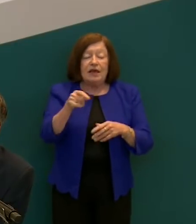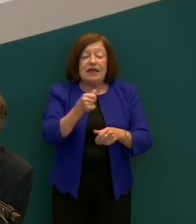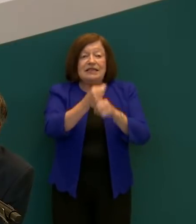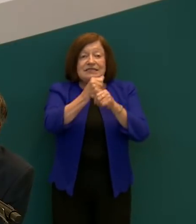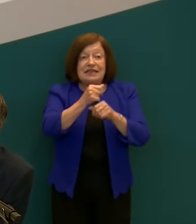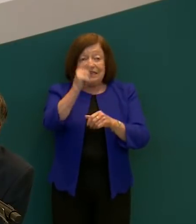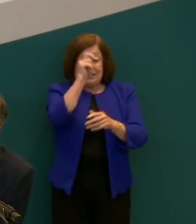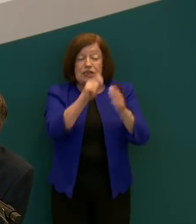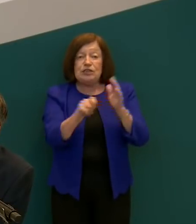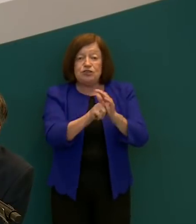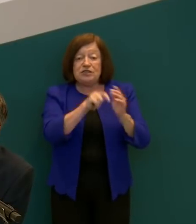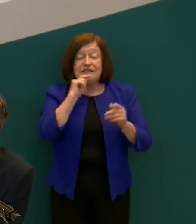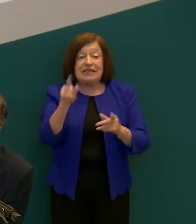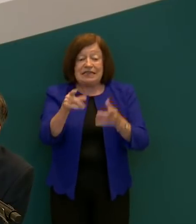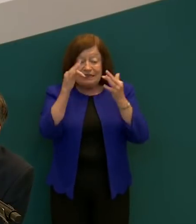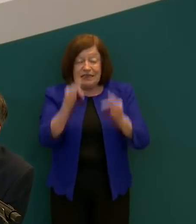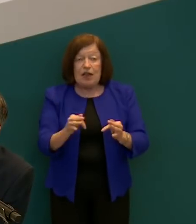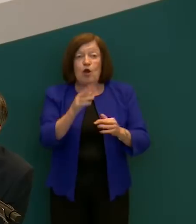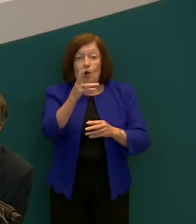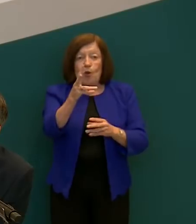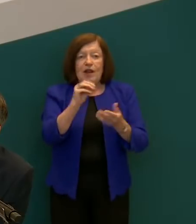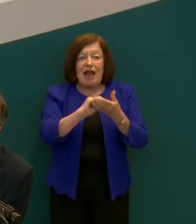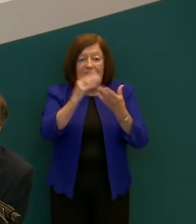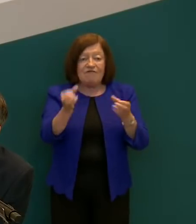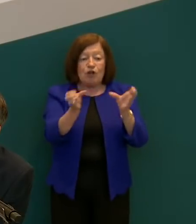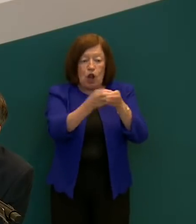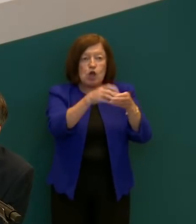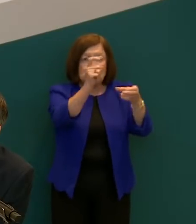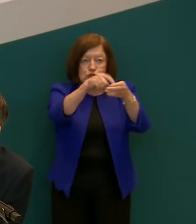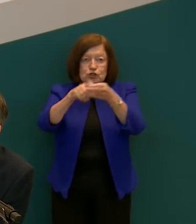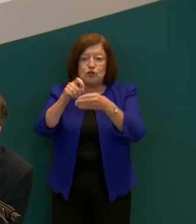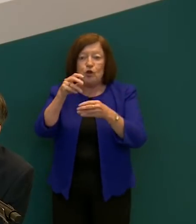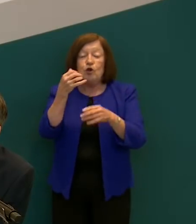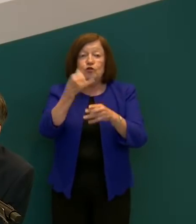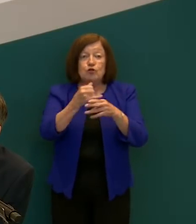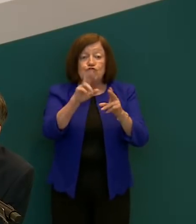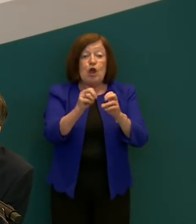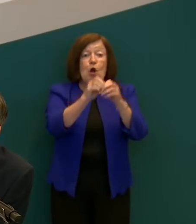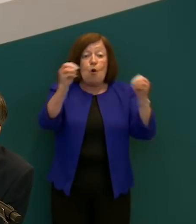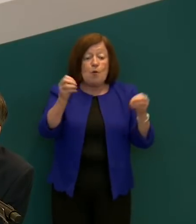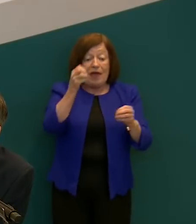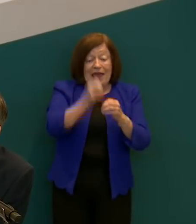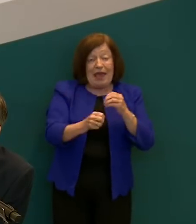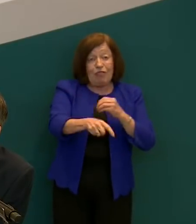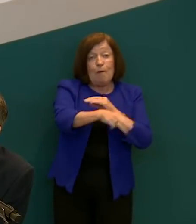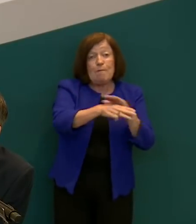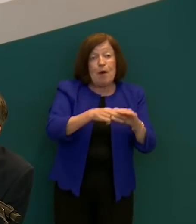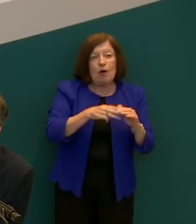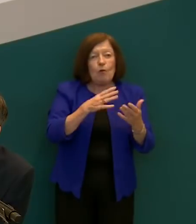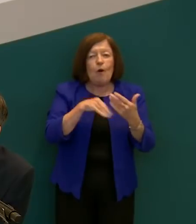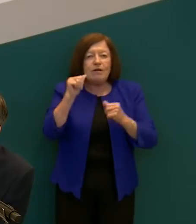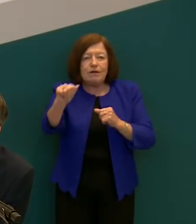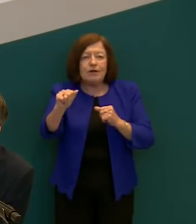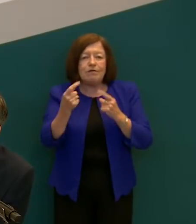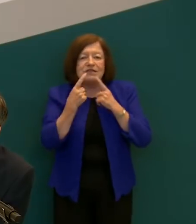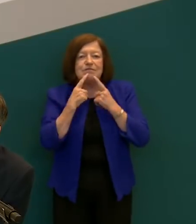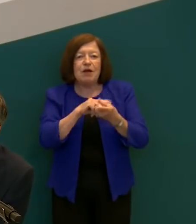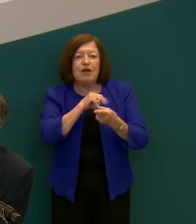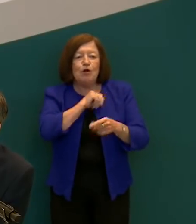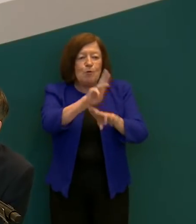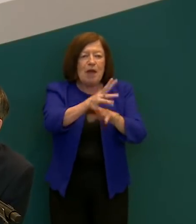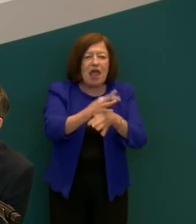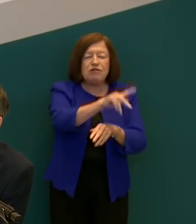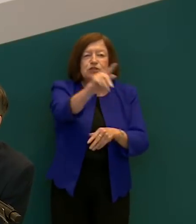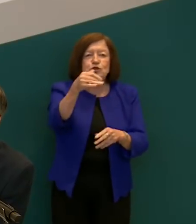said that he can guarantee there will be clusters when schools reopen at the end of the month. What are you saying to parents and to